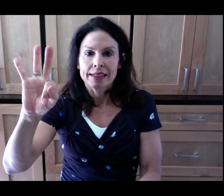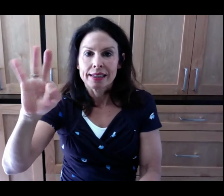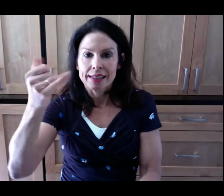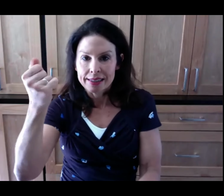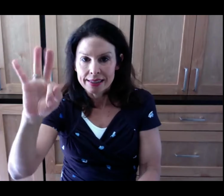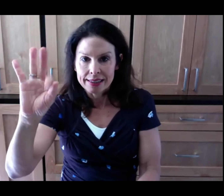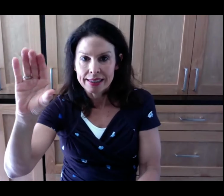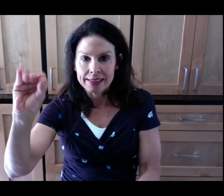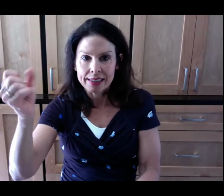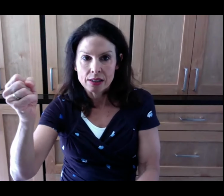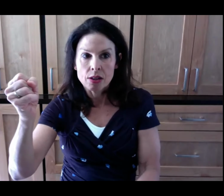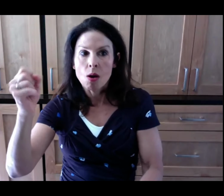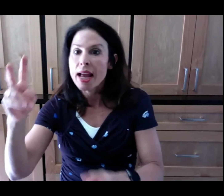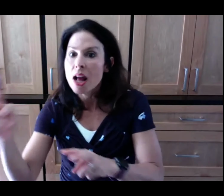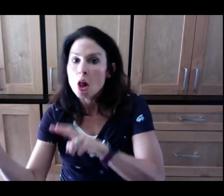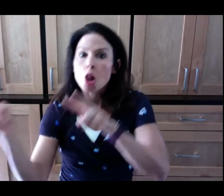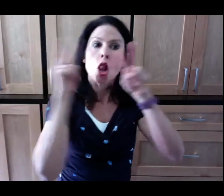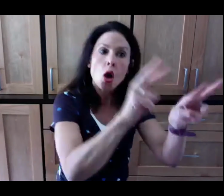in the 1900s.